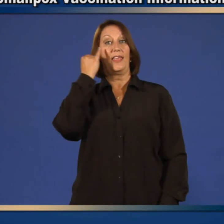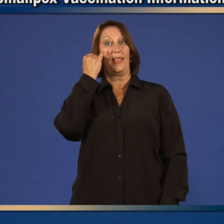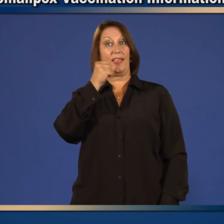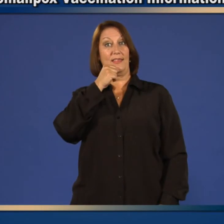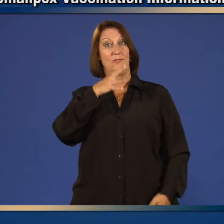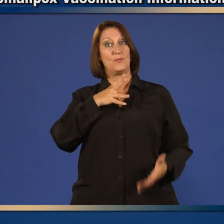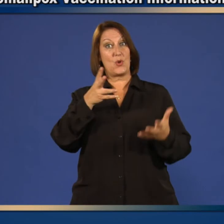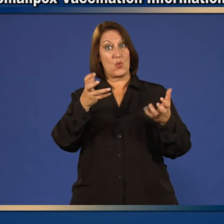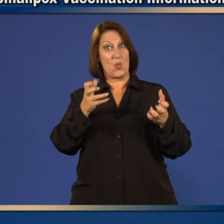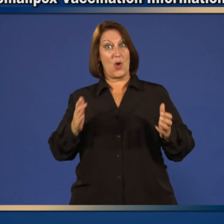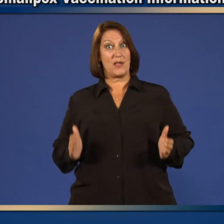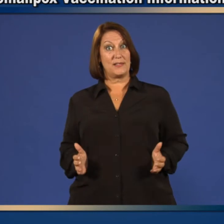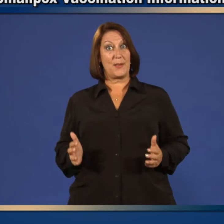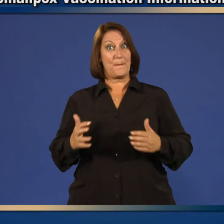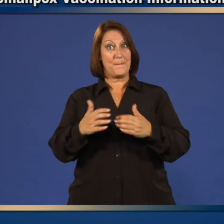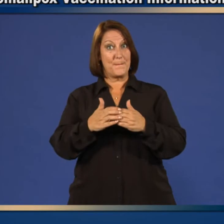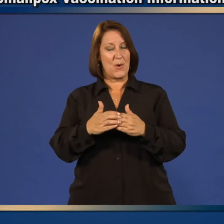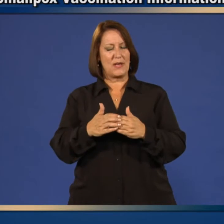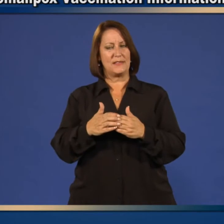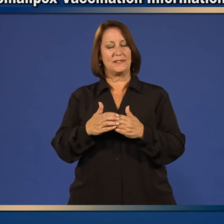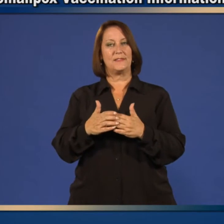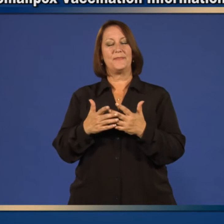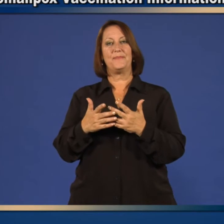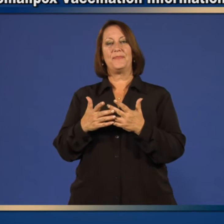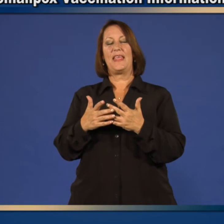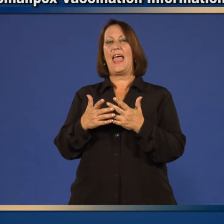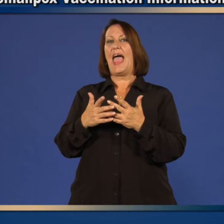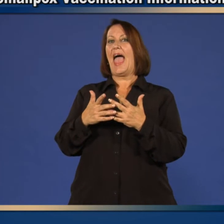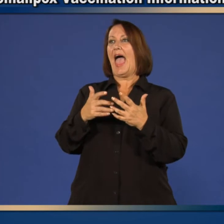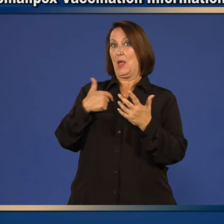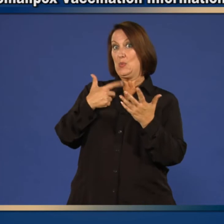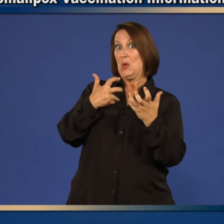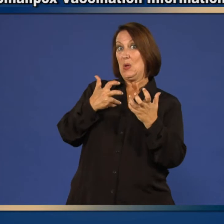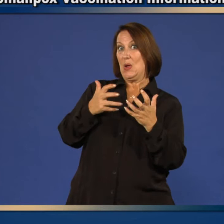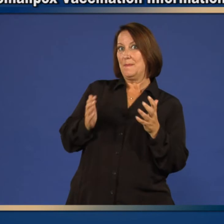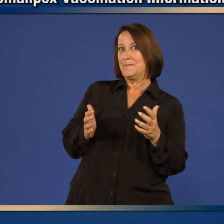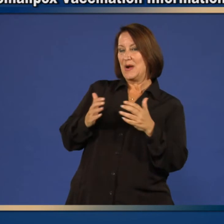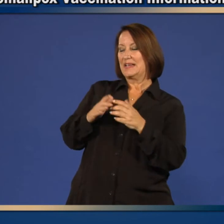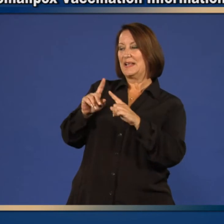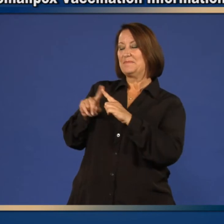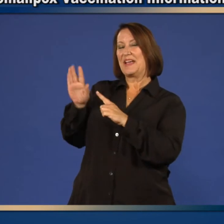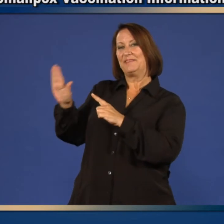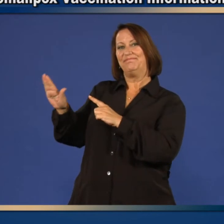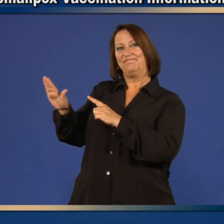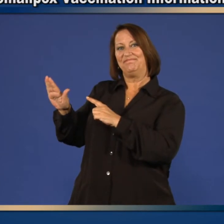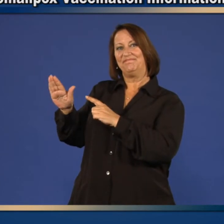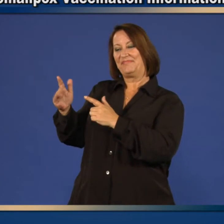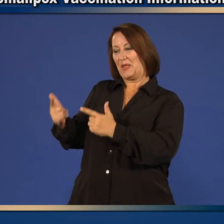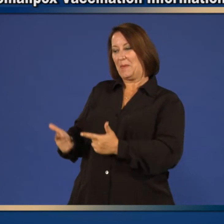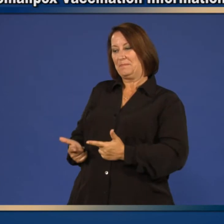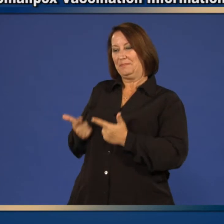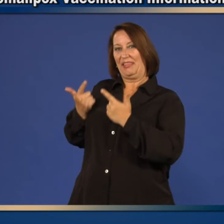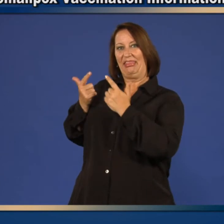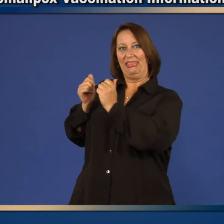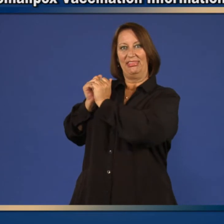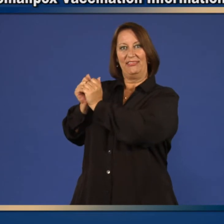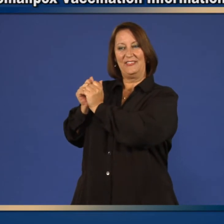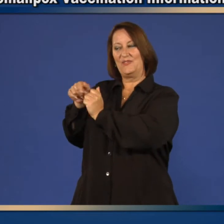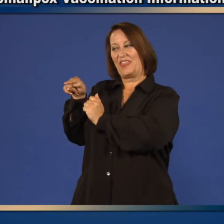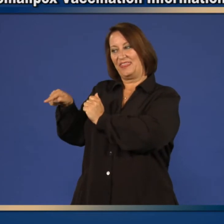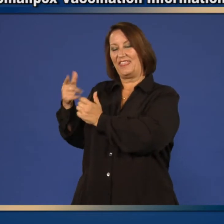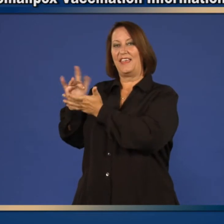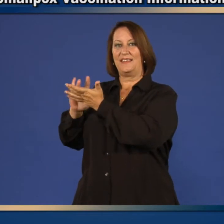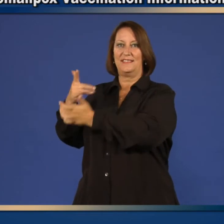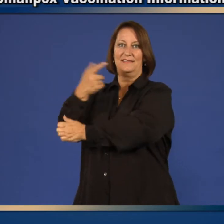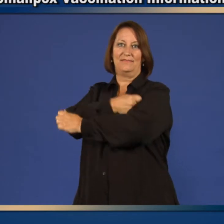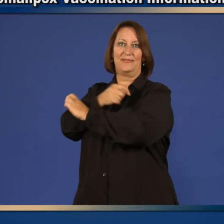If a woman wants to get pregnant, how long does she need to wait if a close contact has received the smallpox